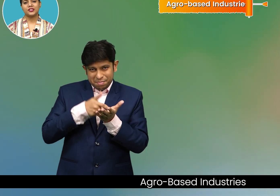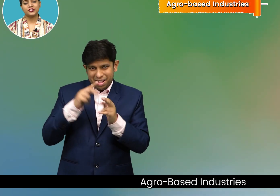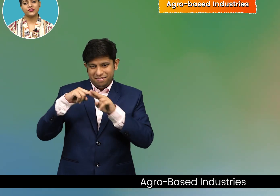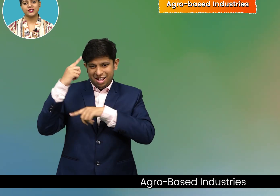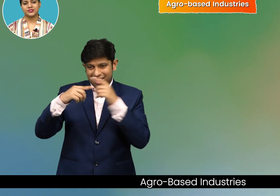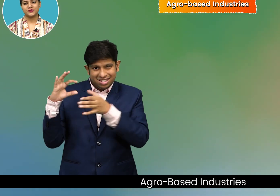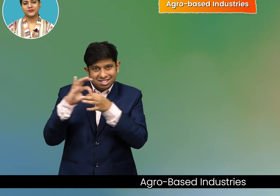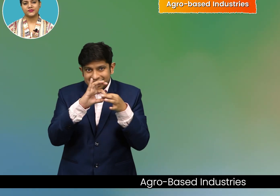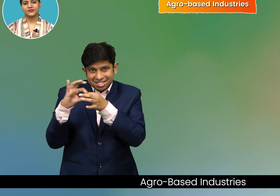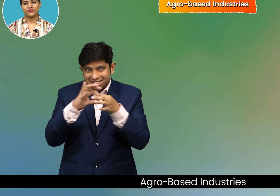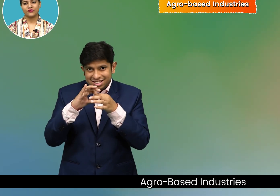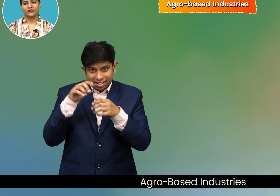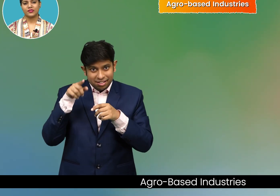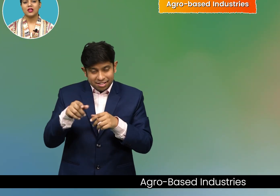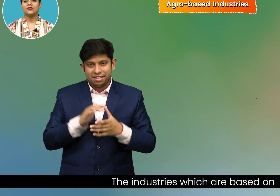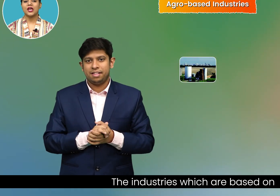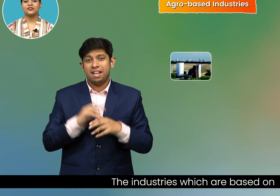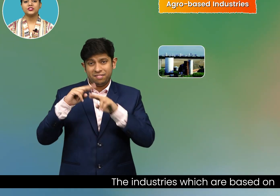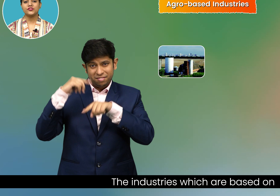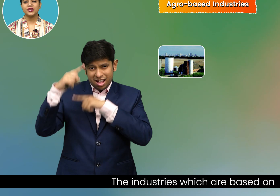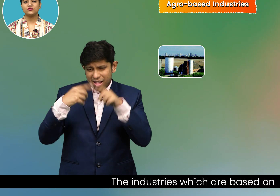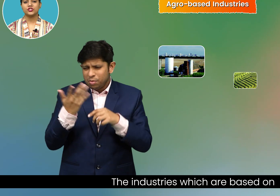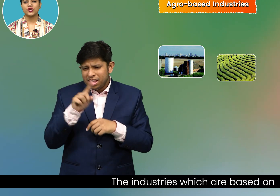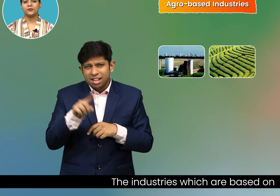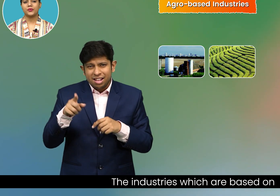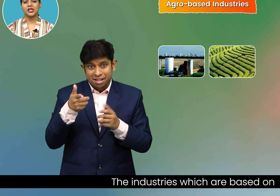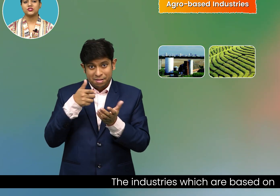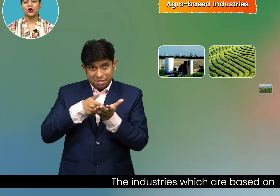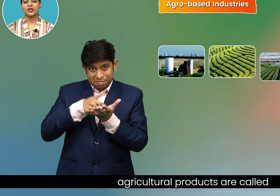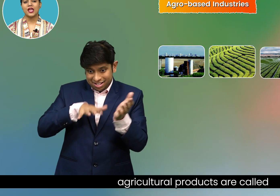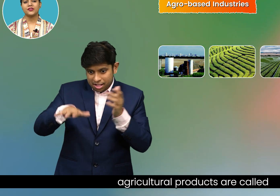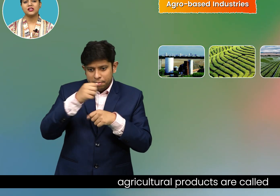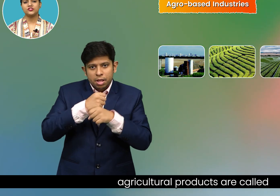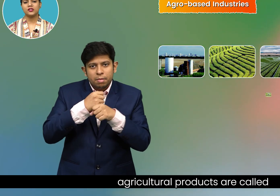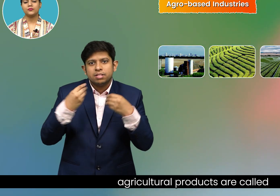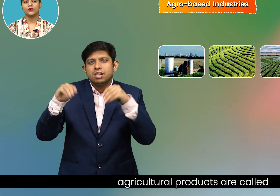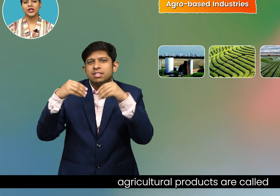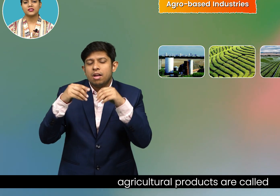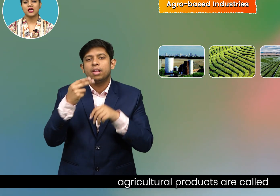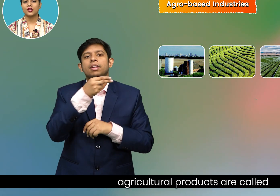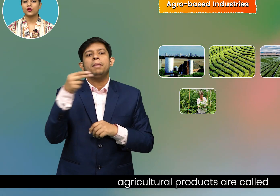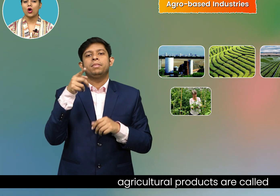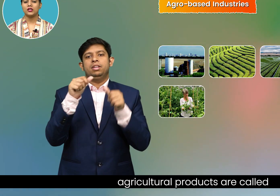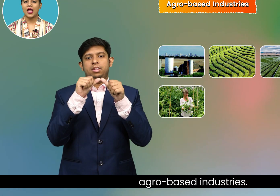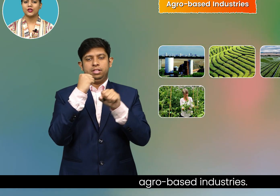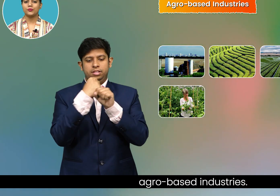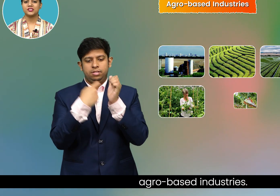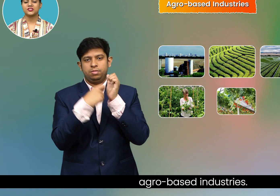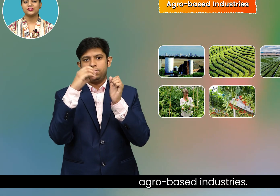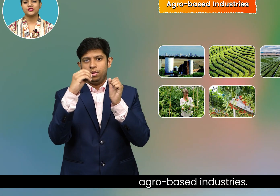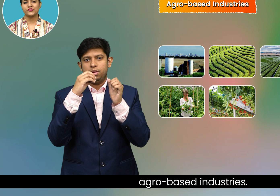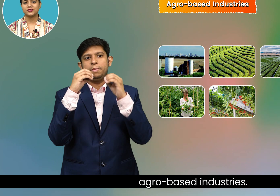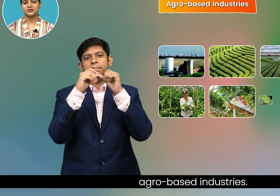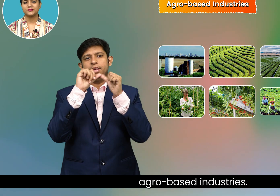Agro-based industries. The industries which are based on agricultural products are called